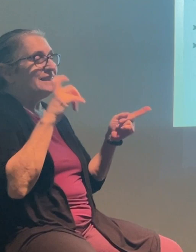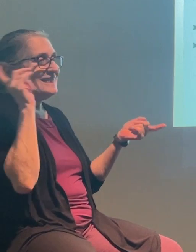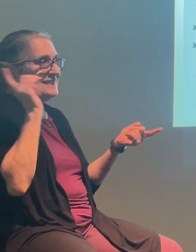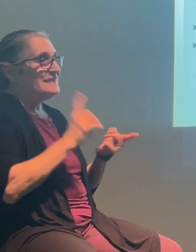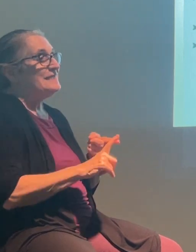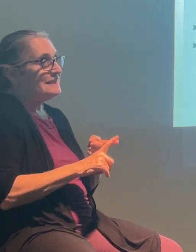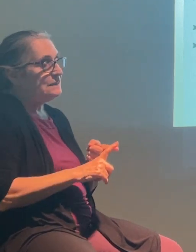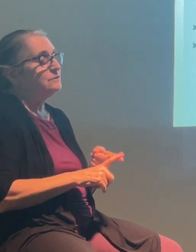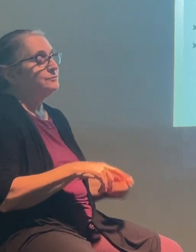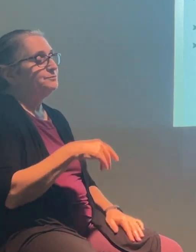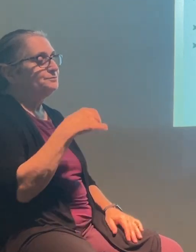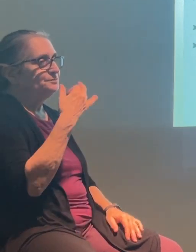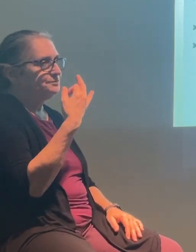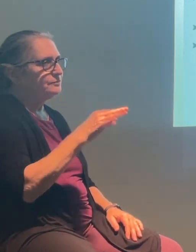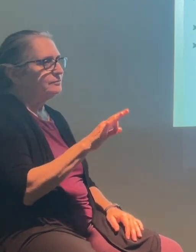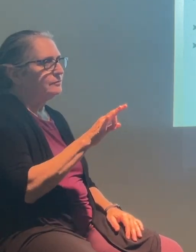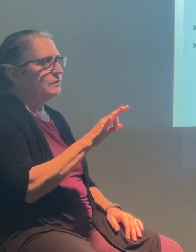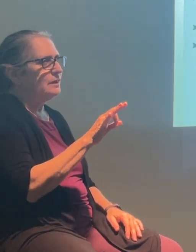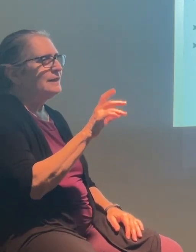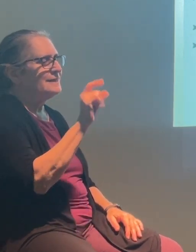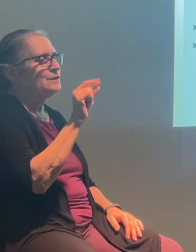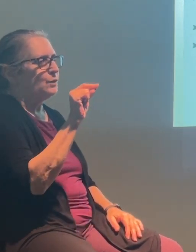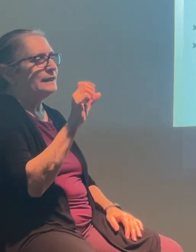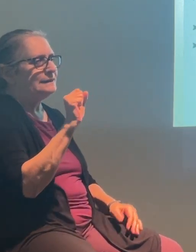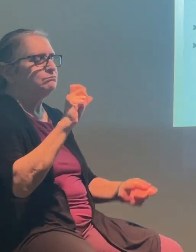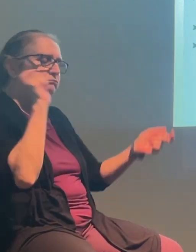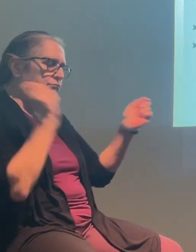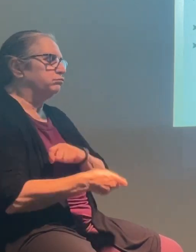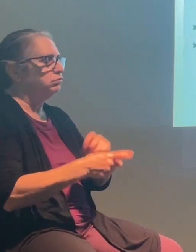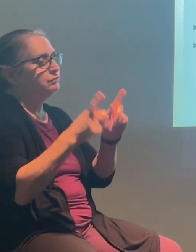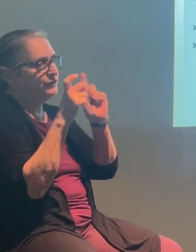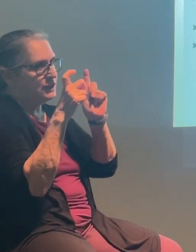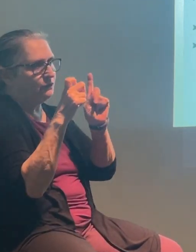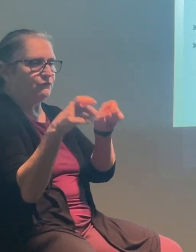it. 1920s, he's fully into photography.